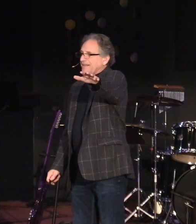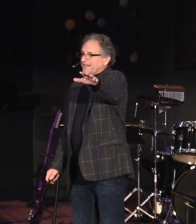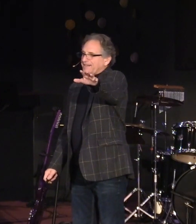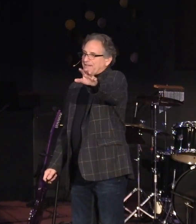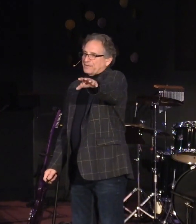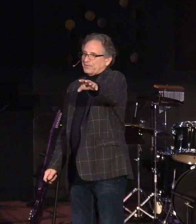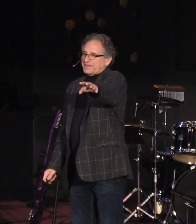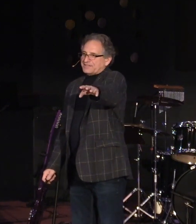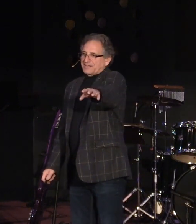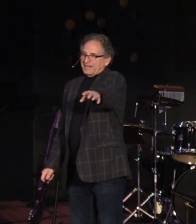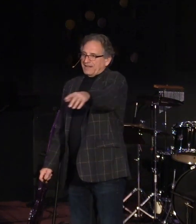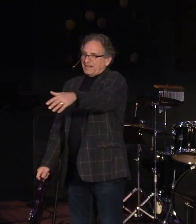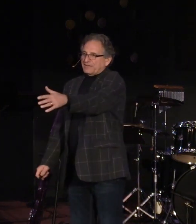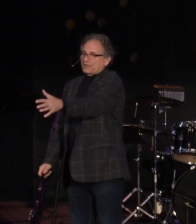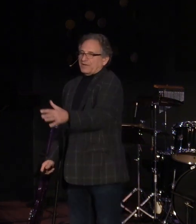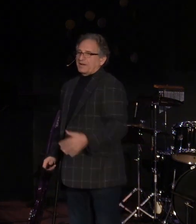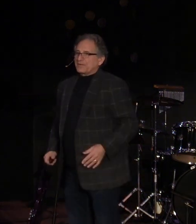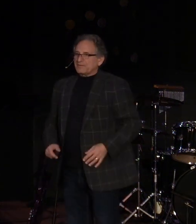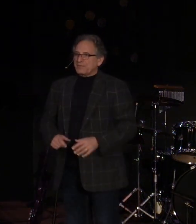down in the other place.